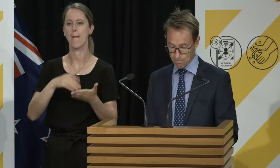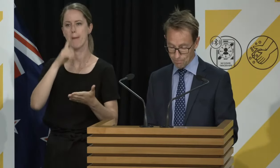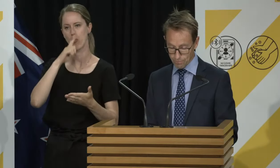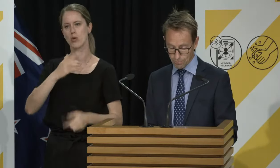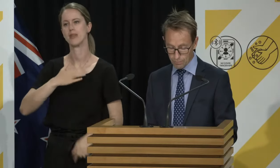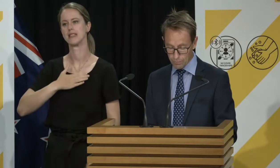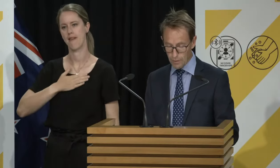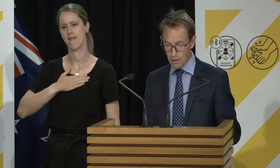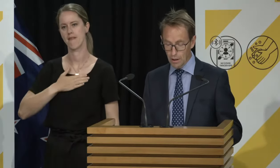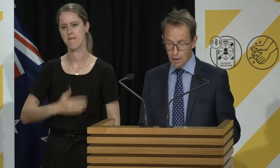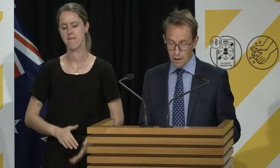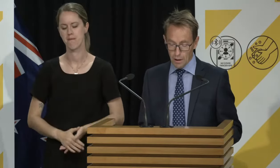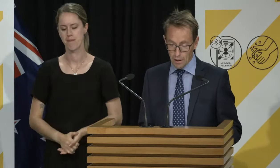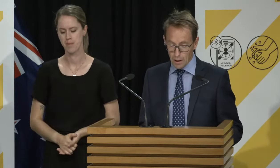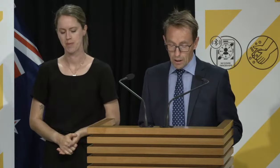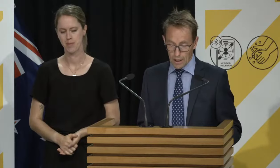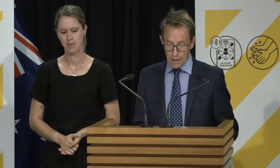there.